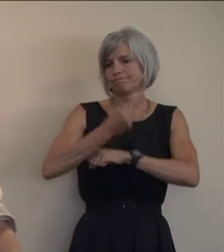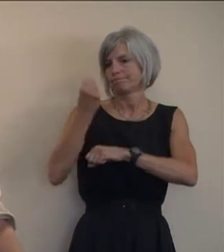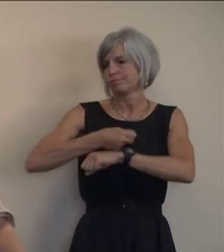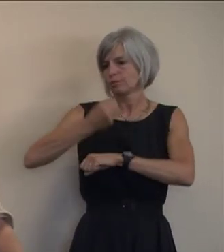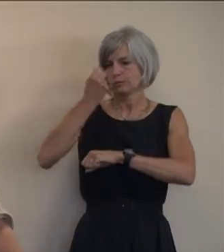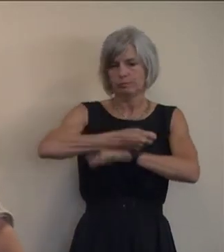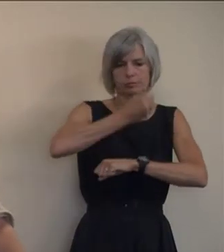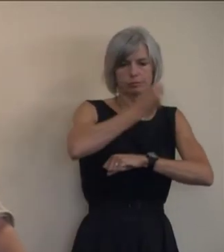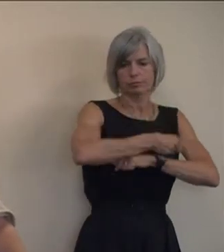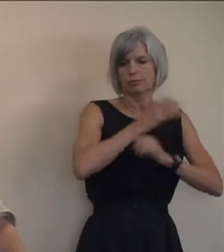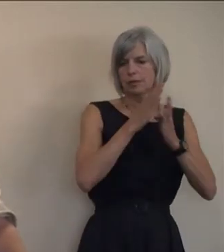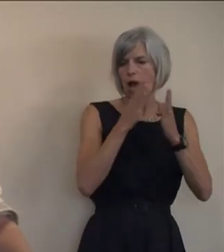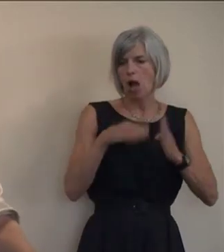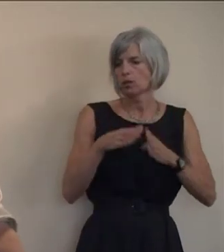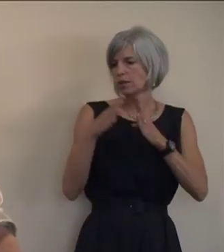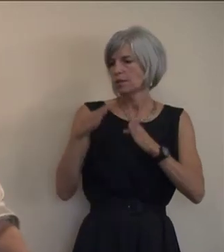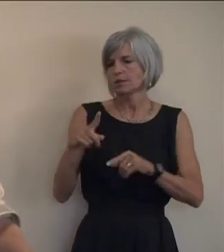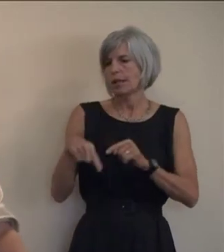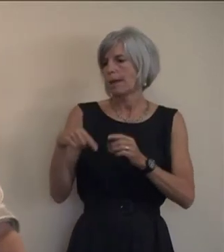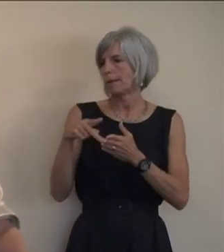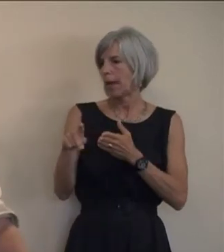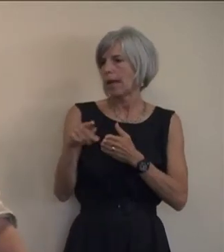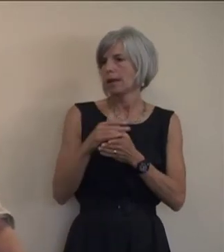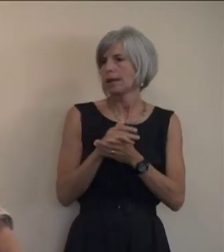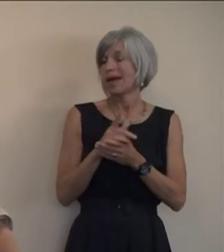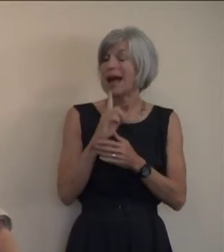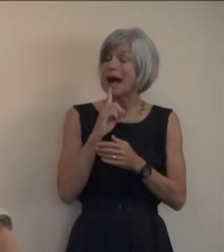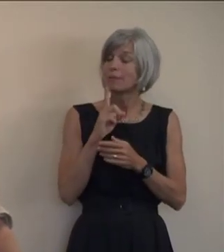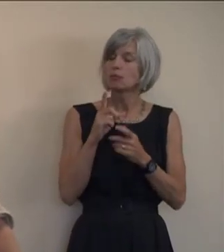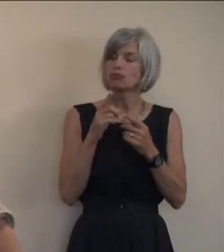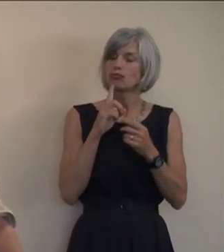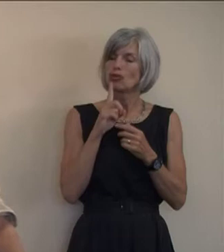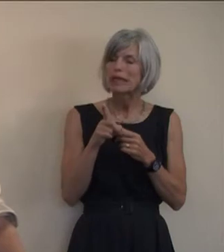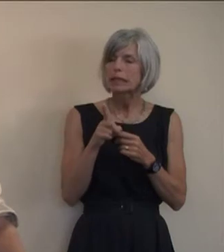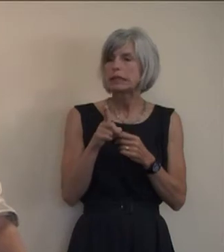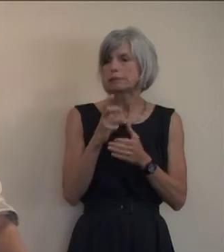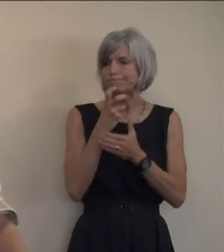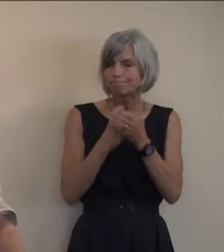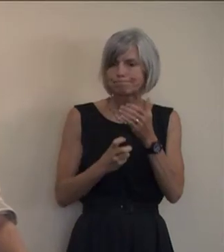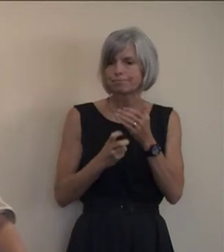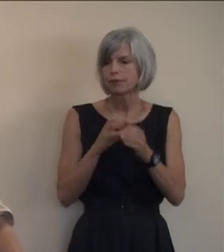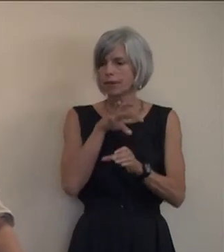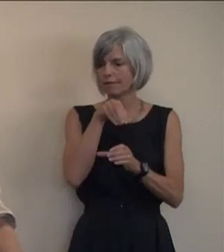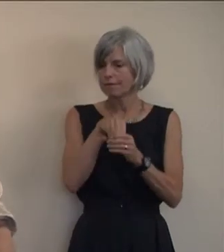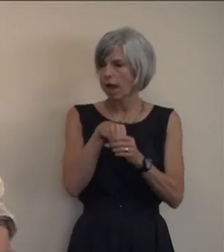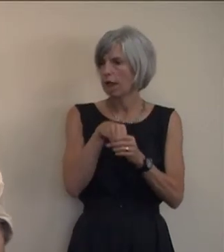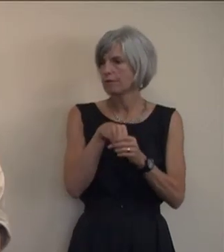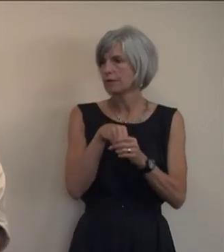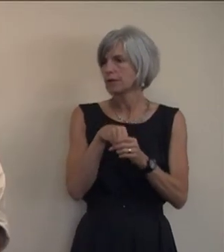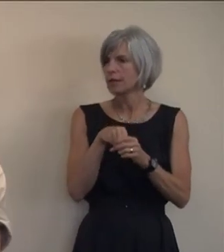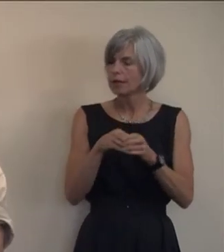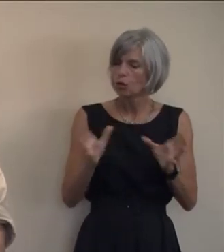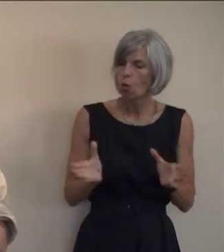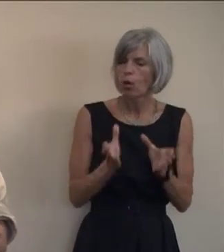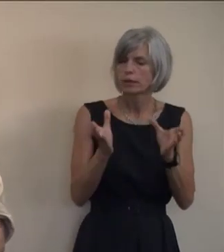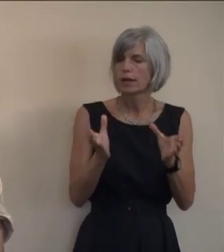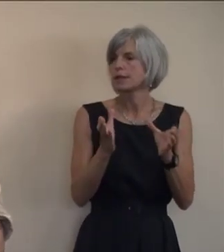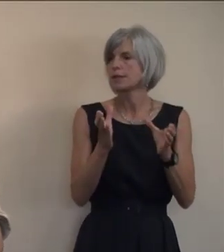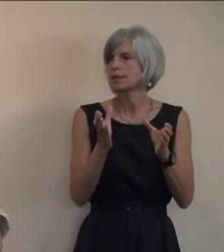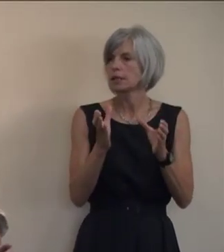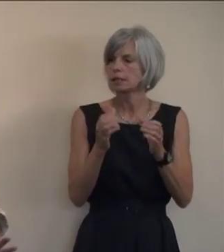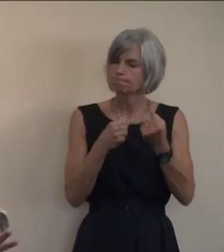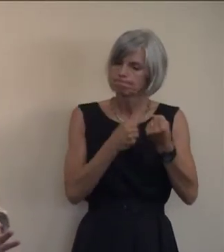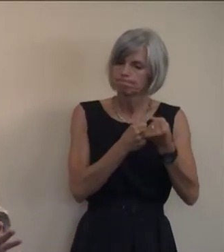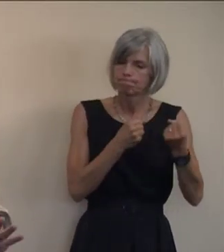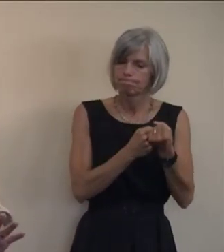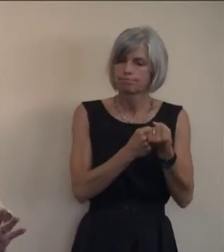I continue to be integrally involved and organizing an advocacy